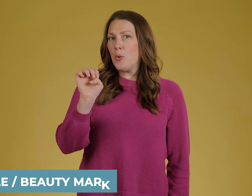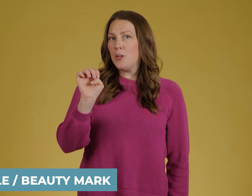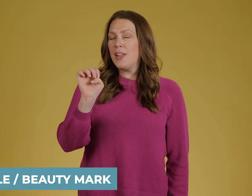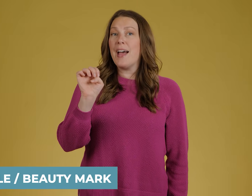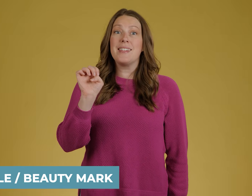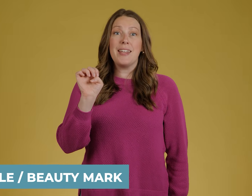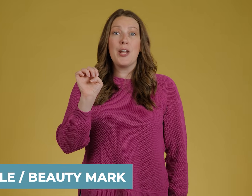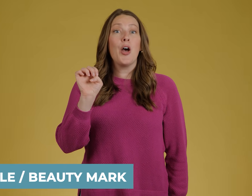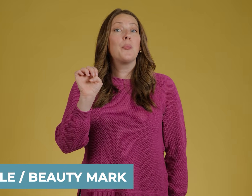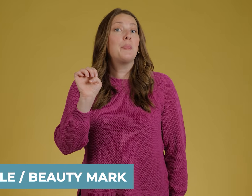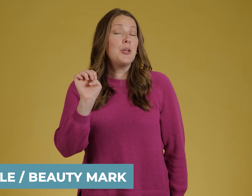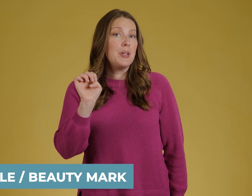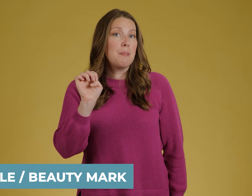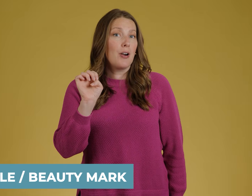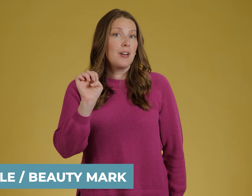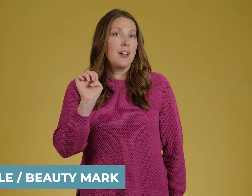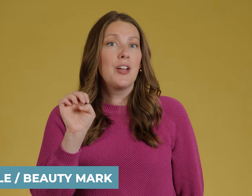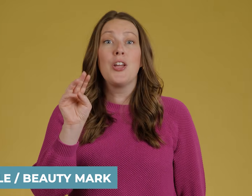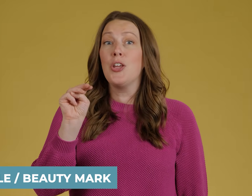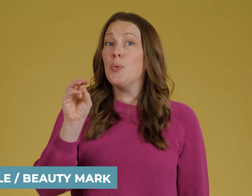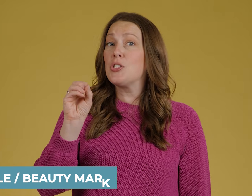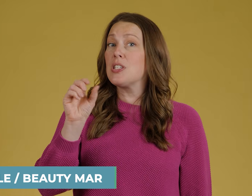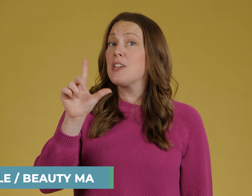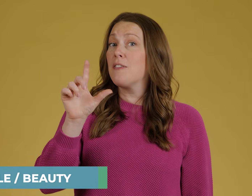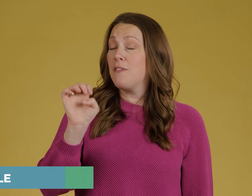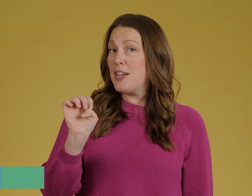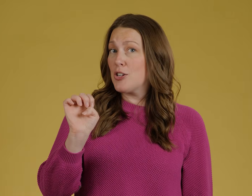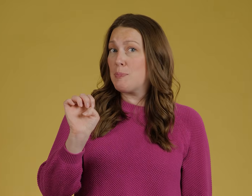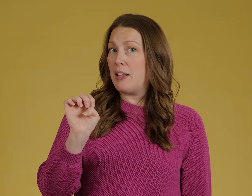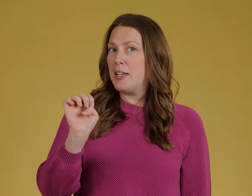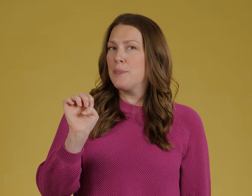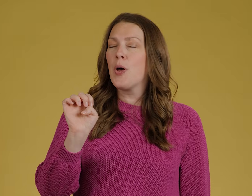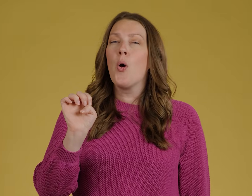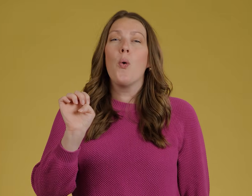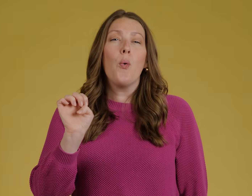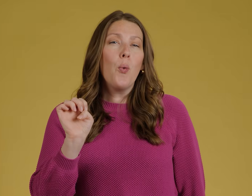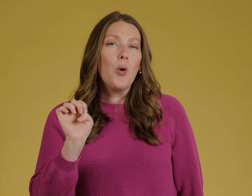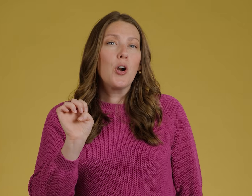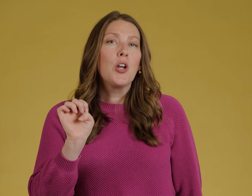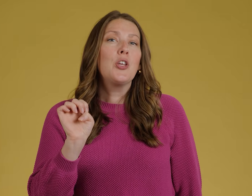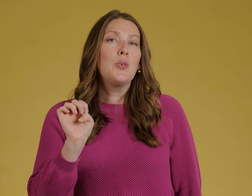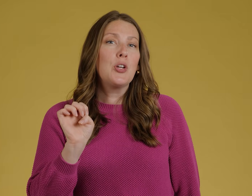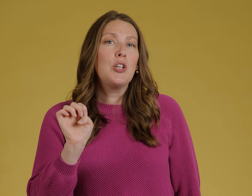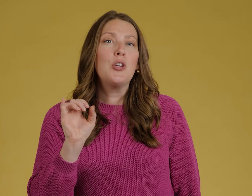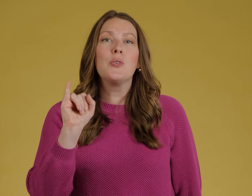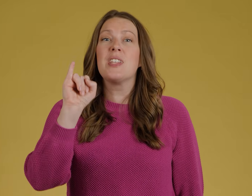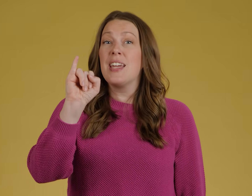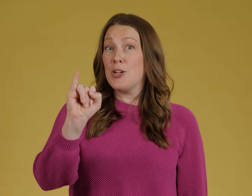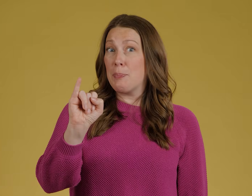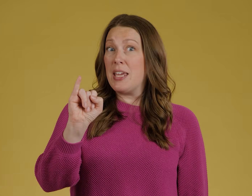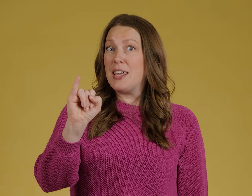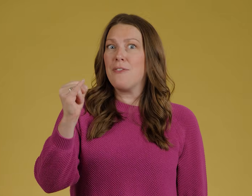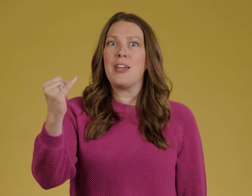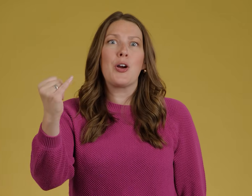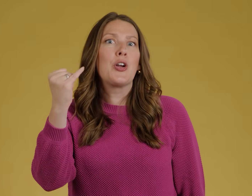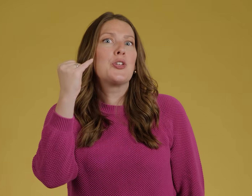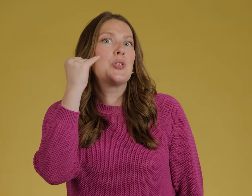Mole, as in a beauty mark. You would just finger spell it. Or you could use your pinky finger to